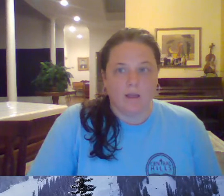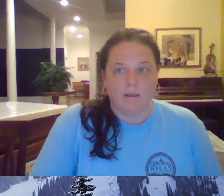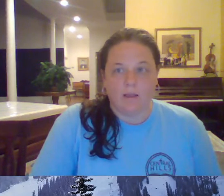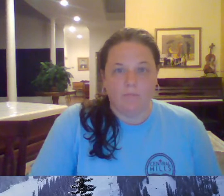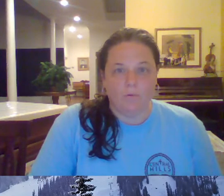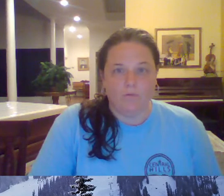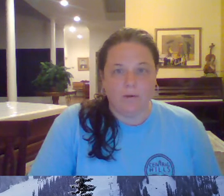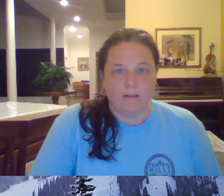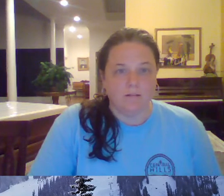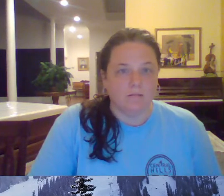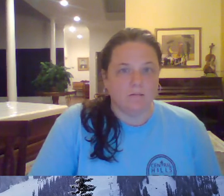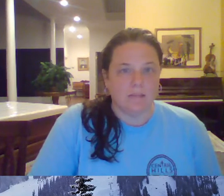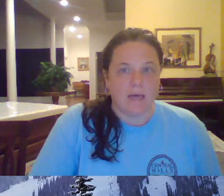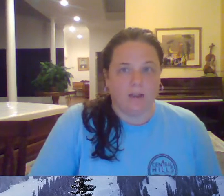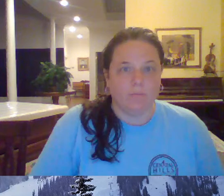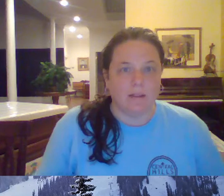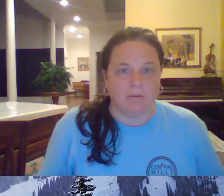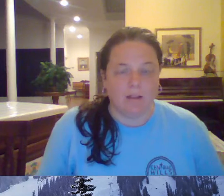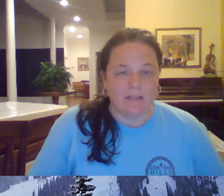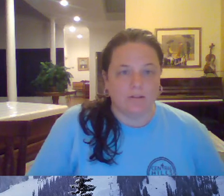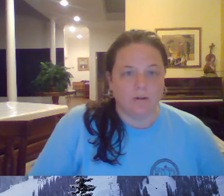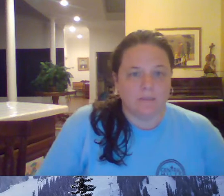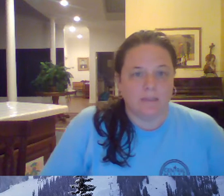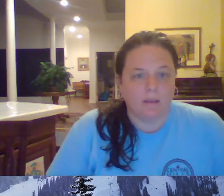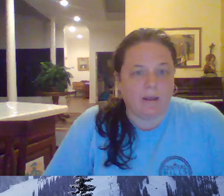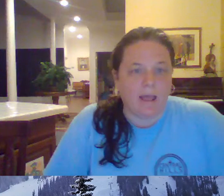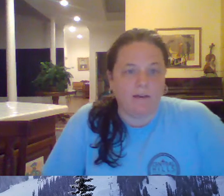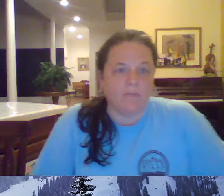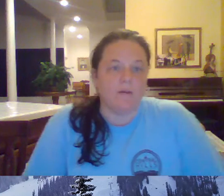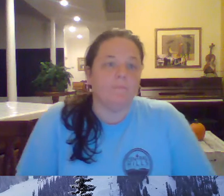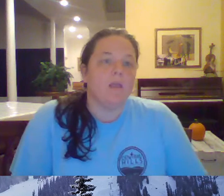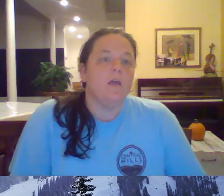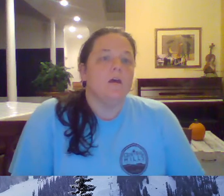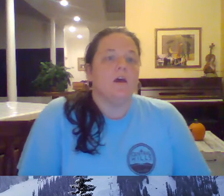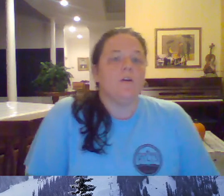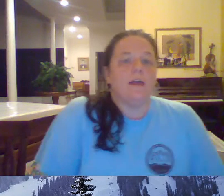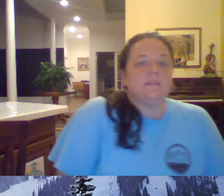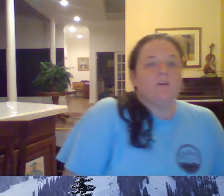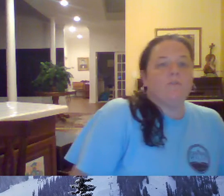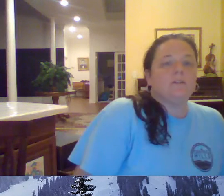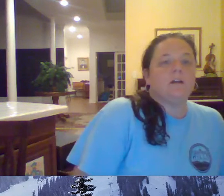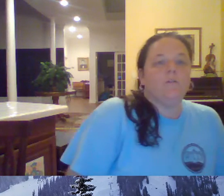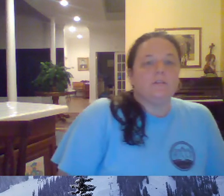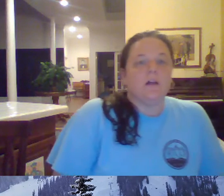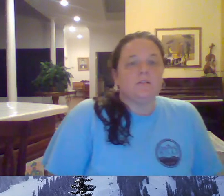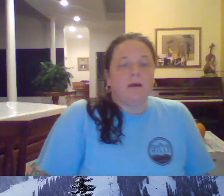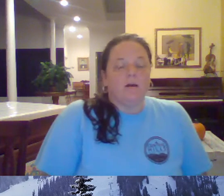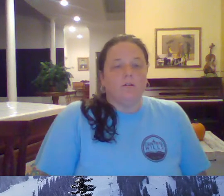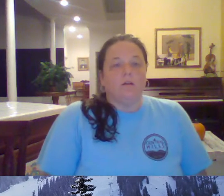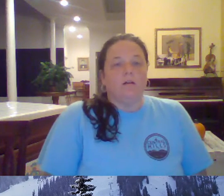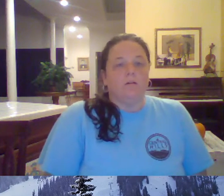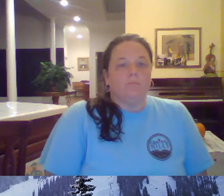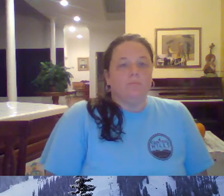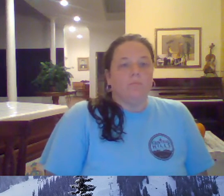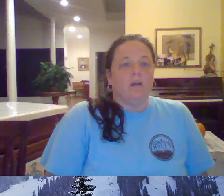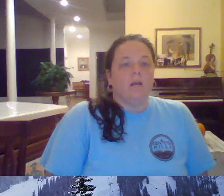going to move my slide a little bit. I realized you couldn't see about half of it. Okay, so first off, we talked